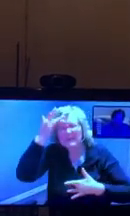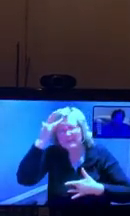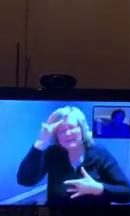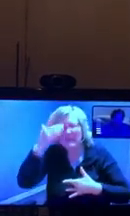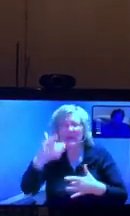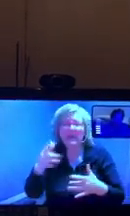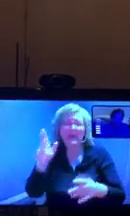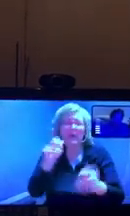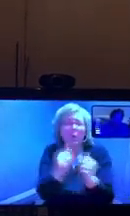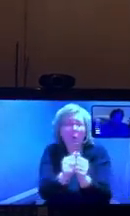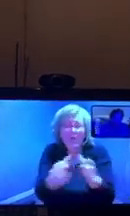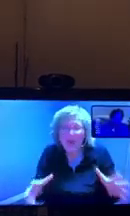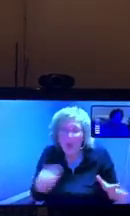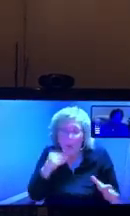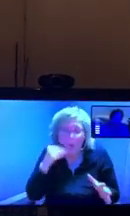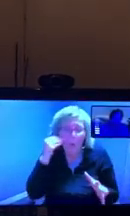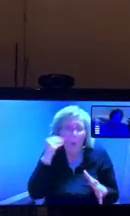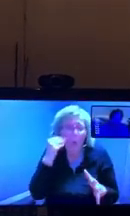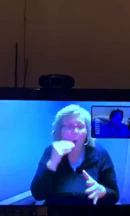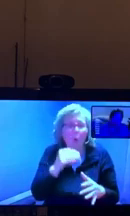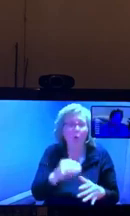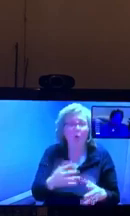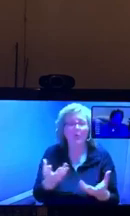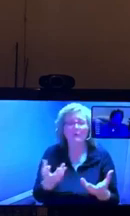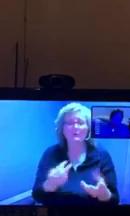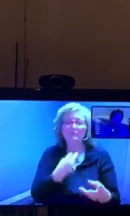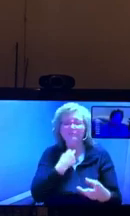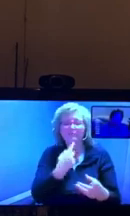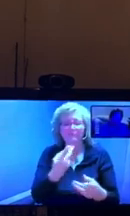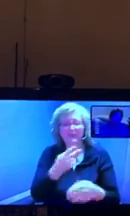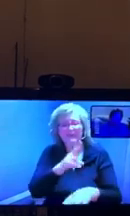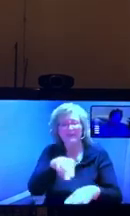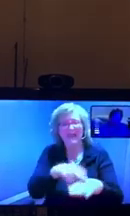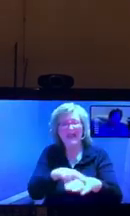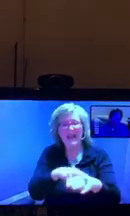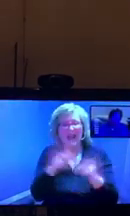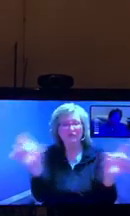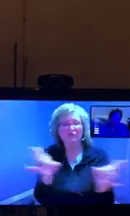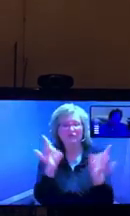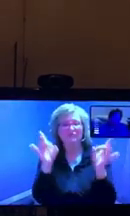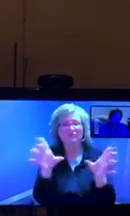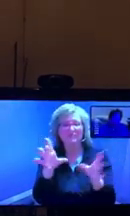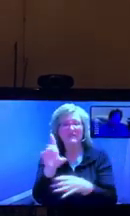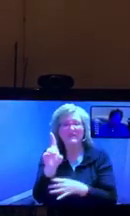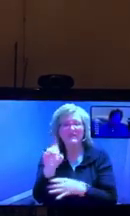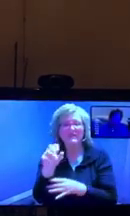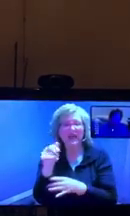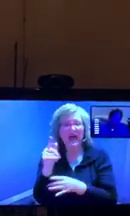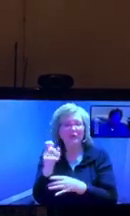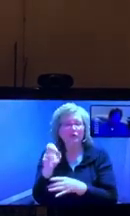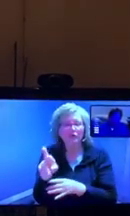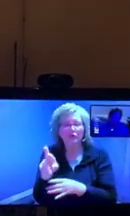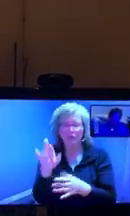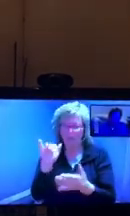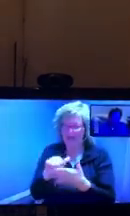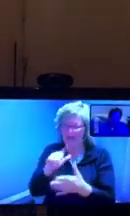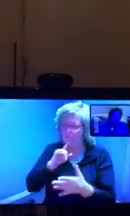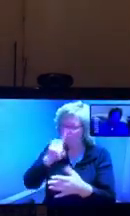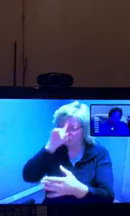disasters. Folks, this is something that I am completely sold out to. And I'm going to encourage each